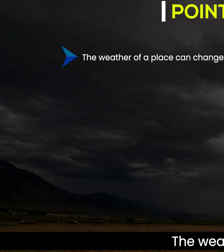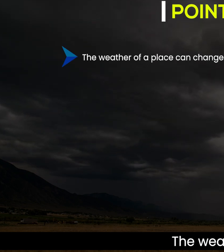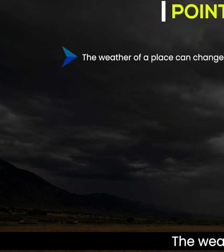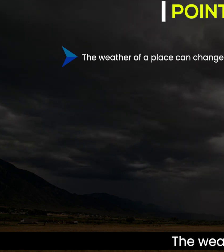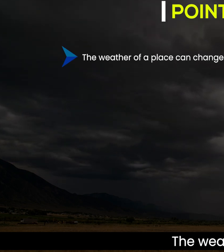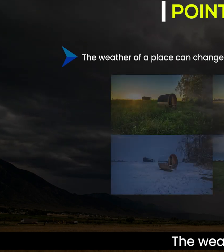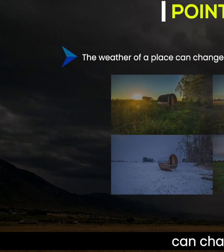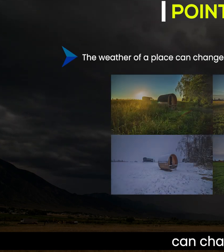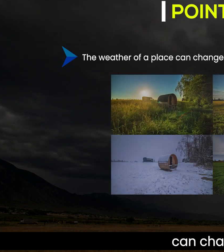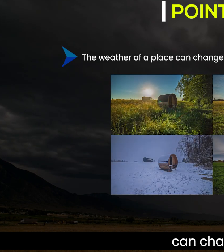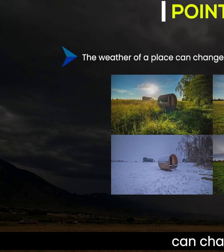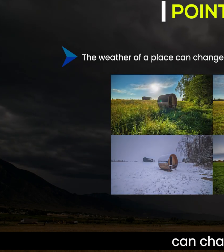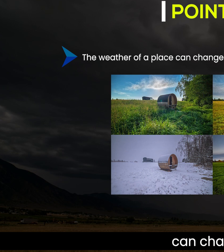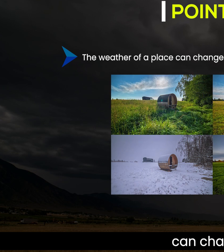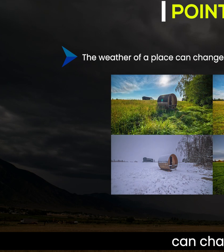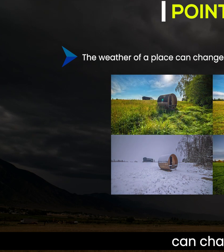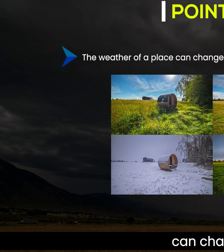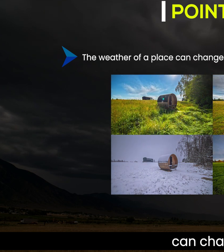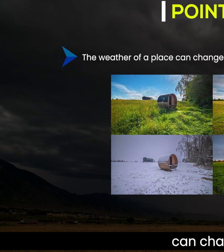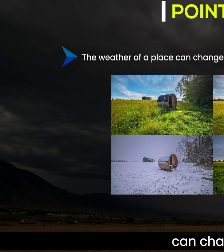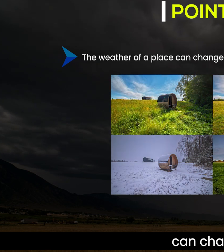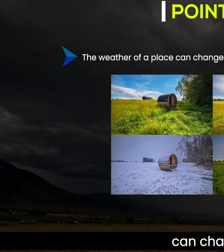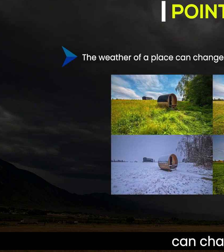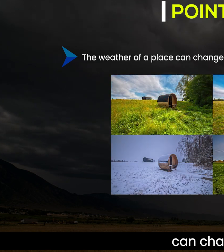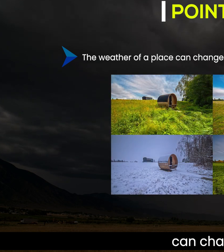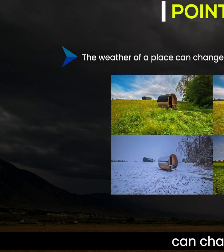The weather of a place can change every day.